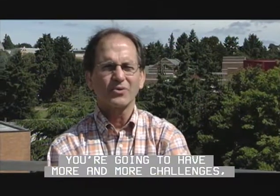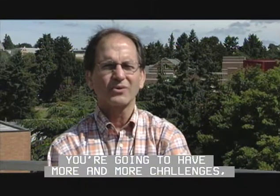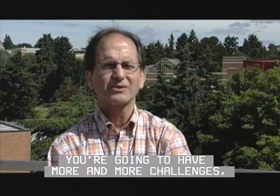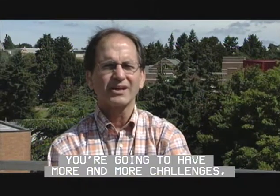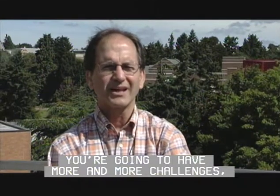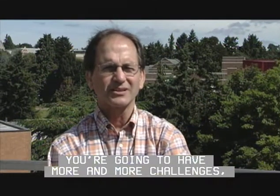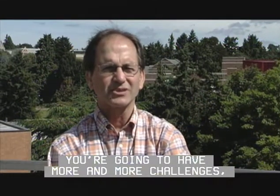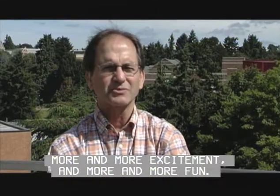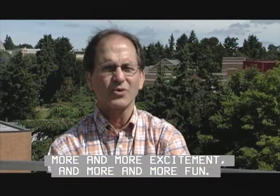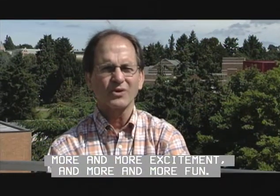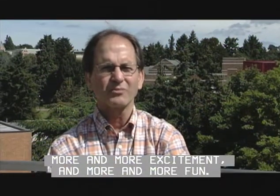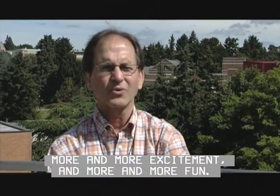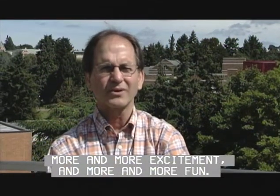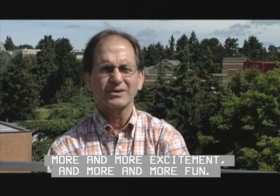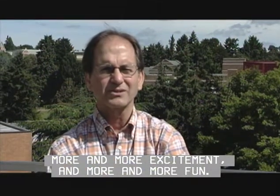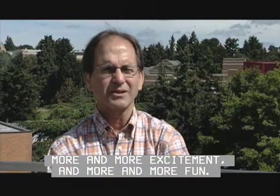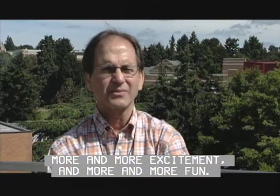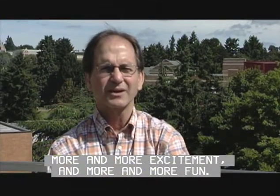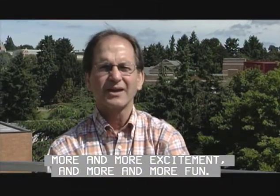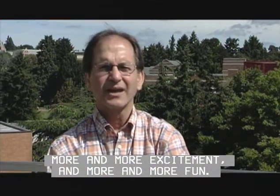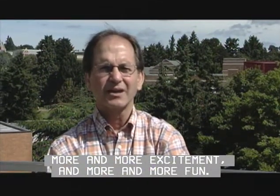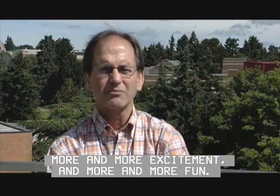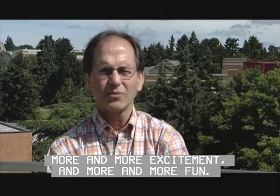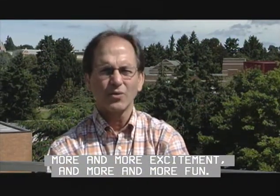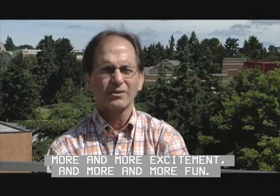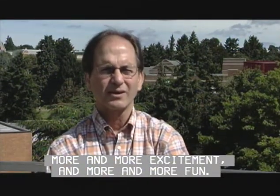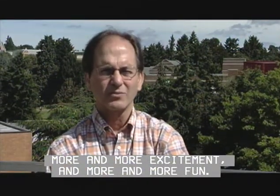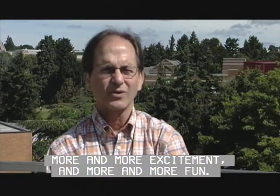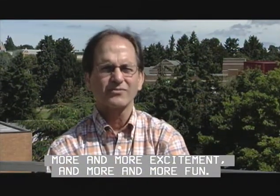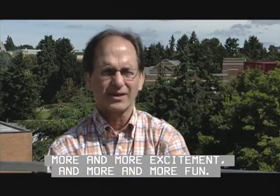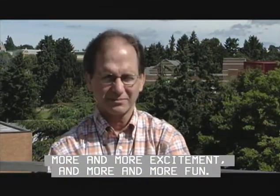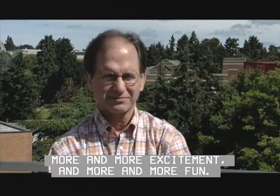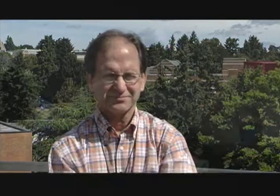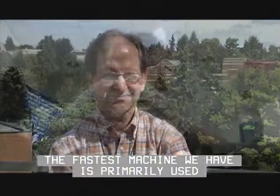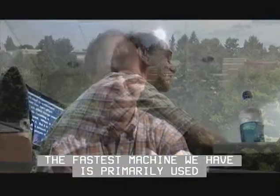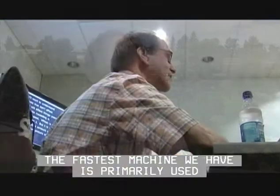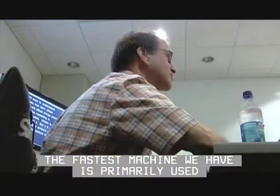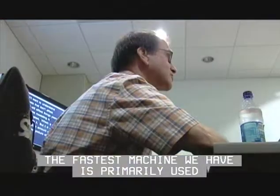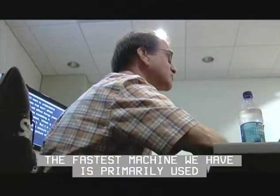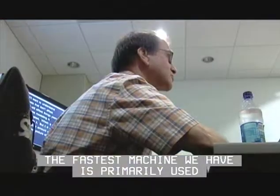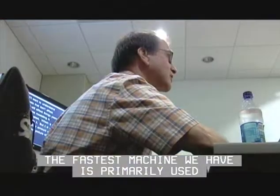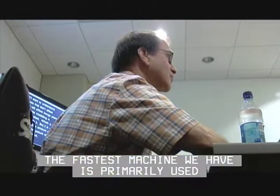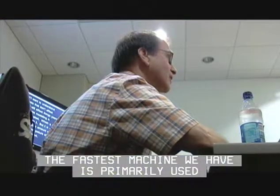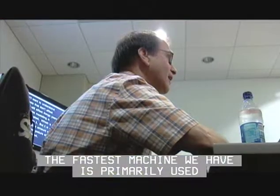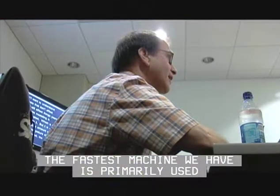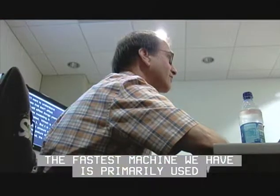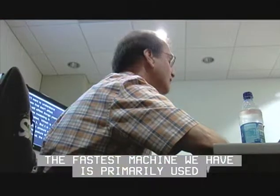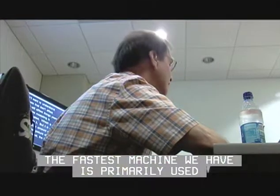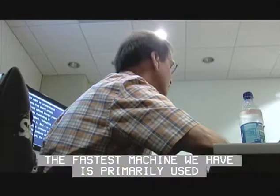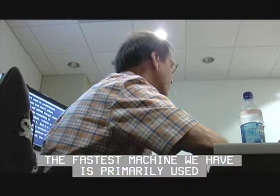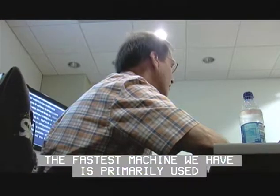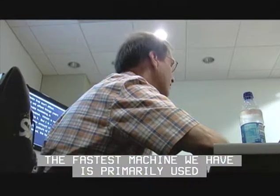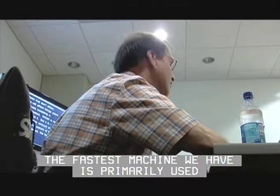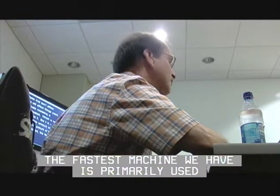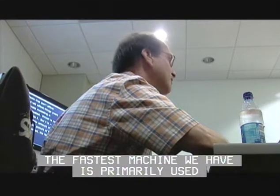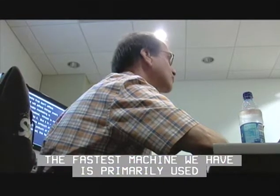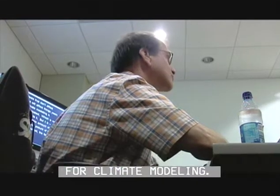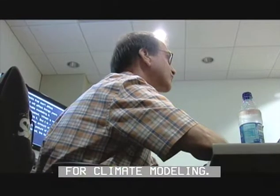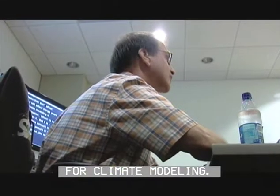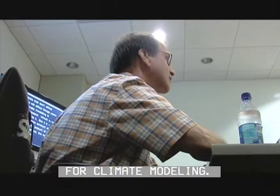more challenges, more and more excitement, and more fun. The fastest machine we have is primarily used for